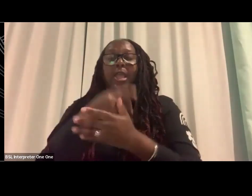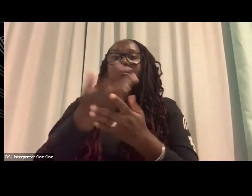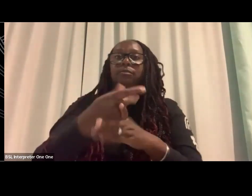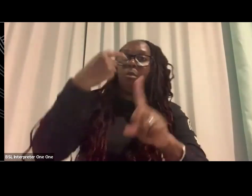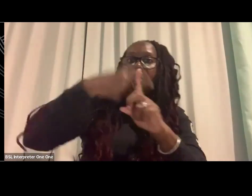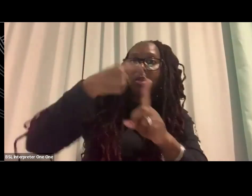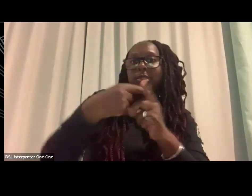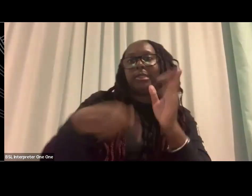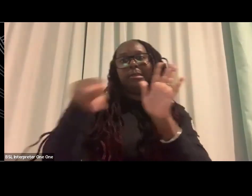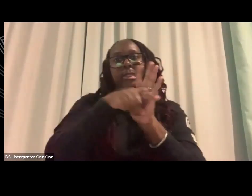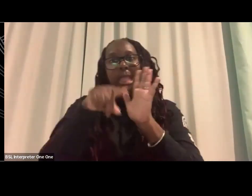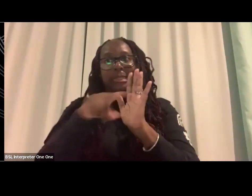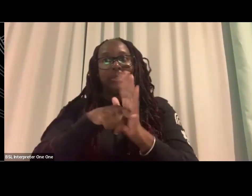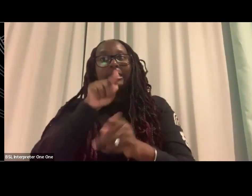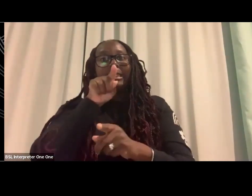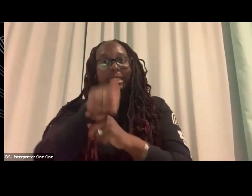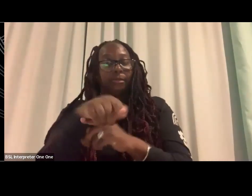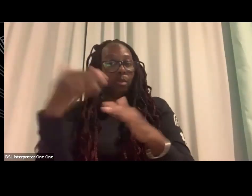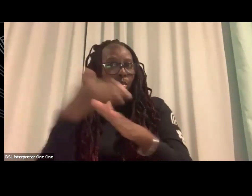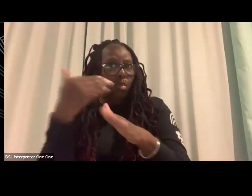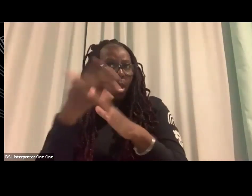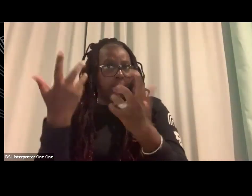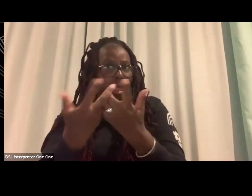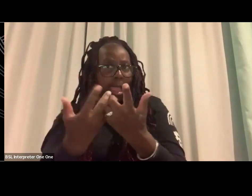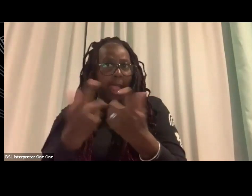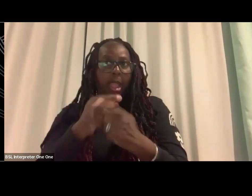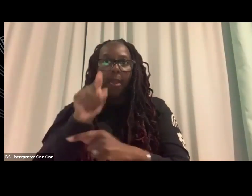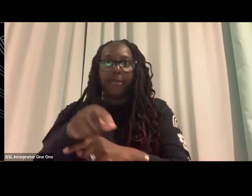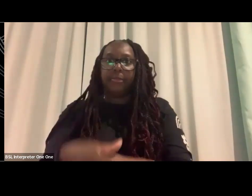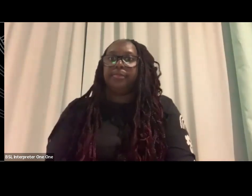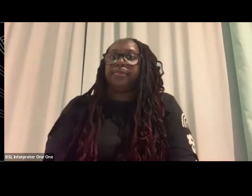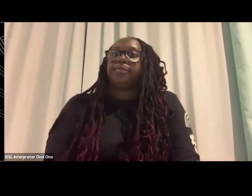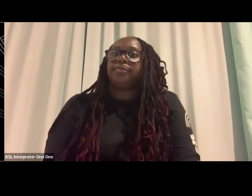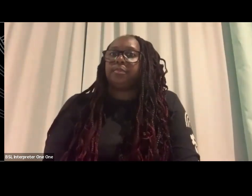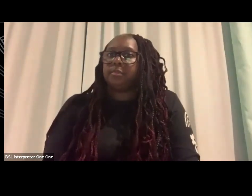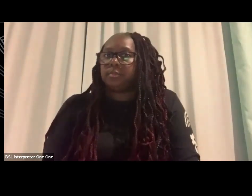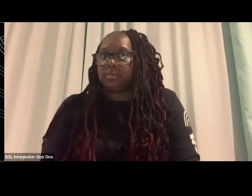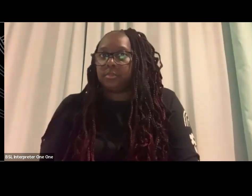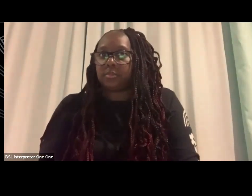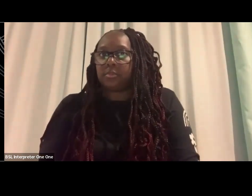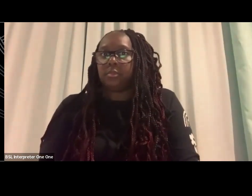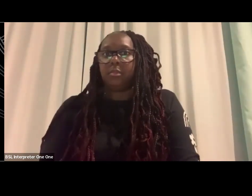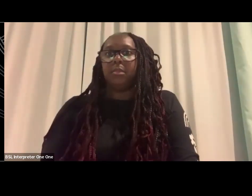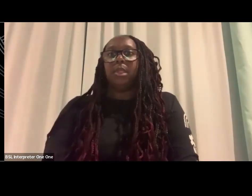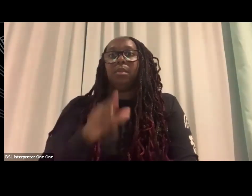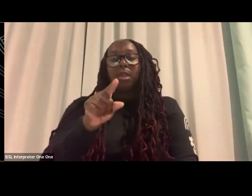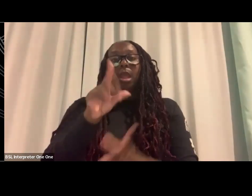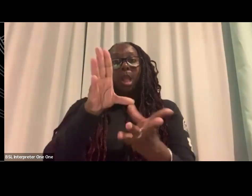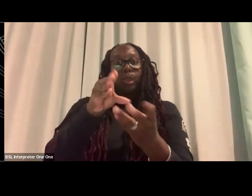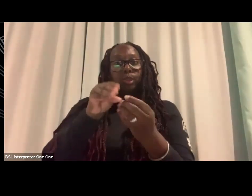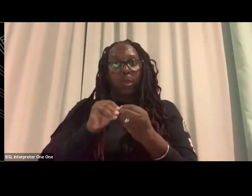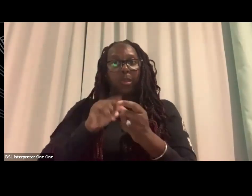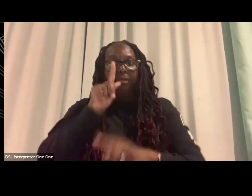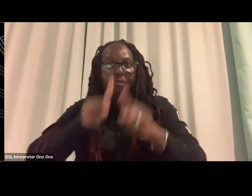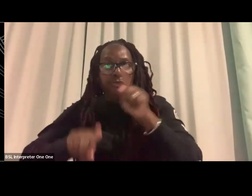well-being ought to or could exist. The OECD approach is really common. It's been adopted lots of